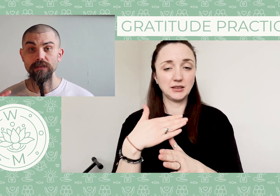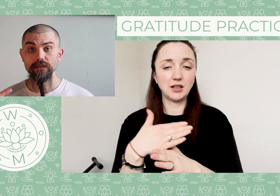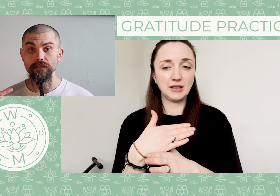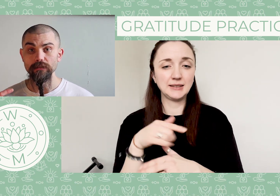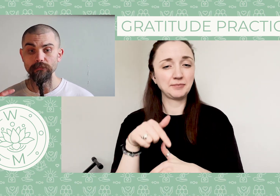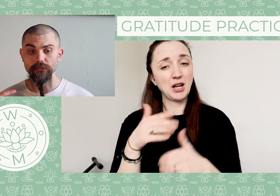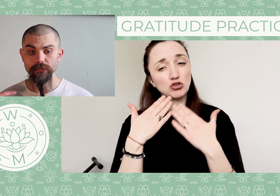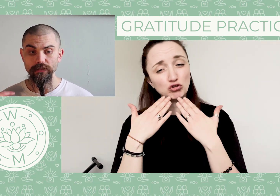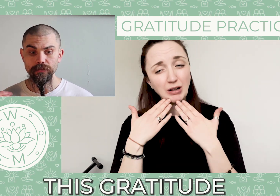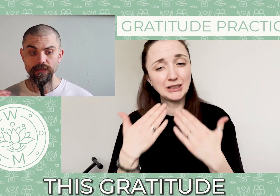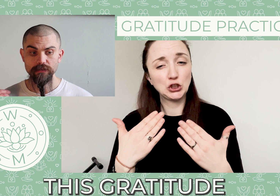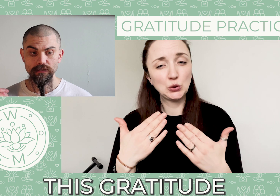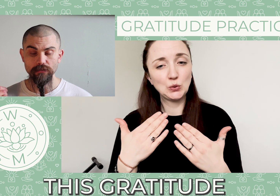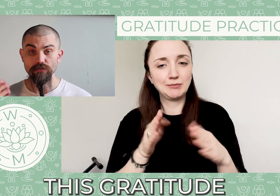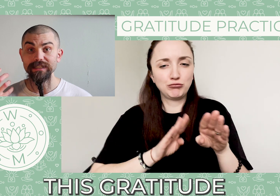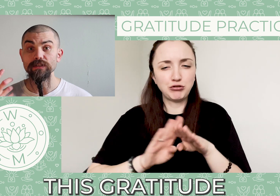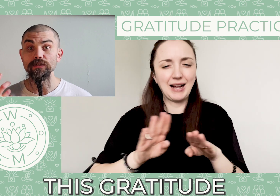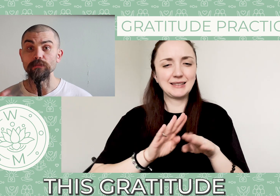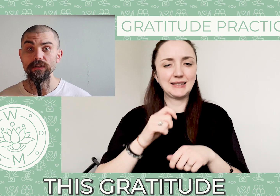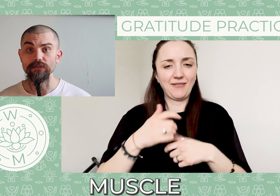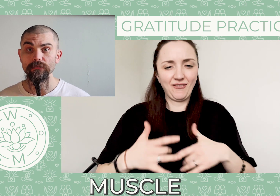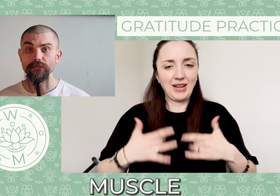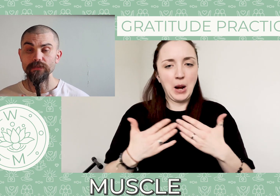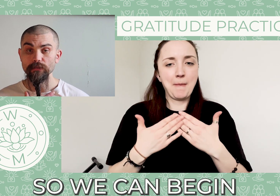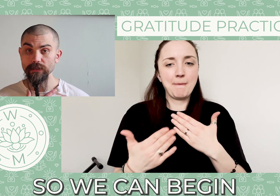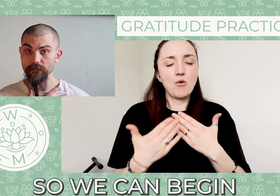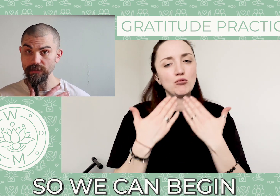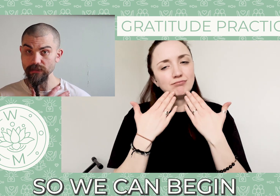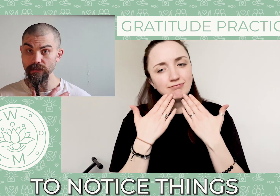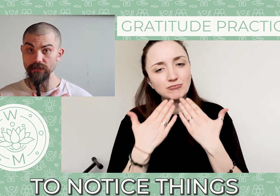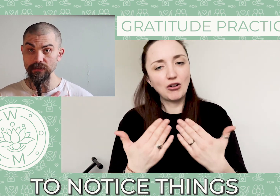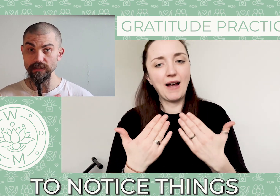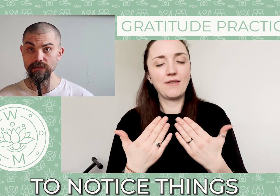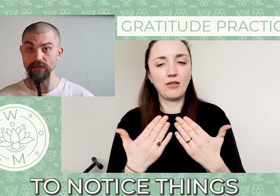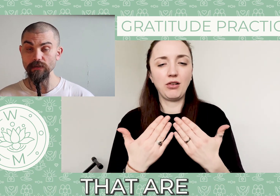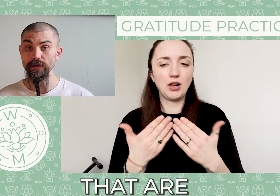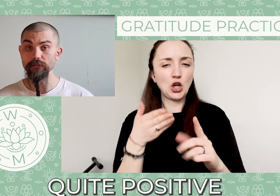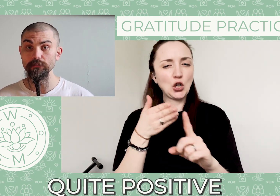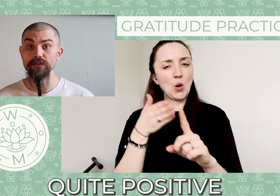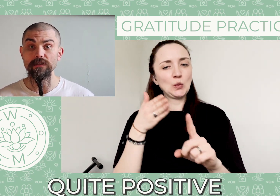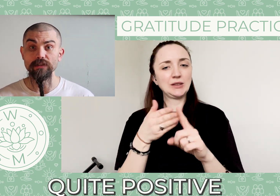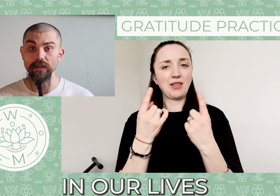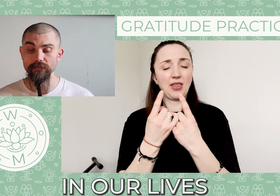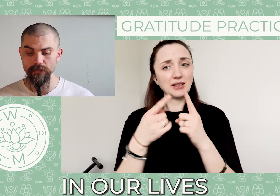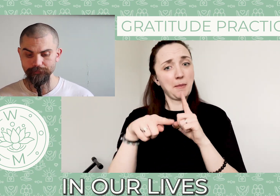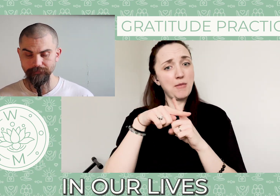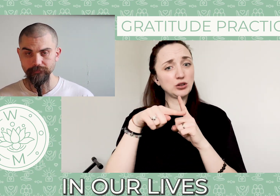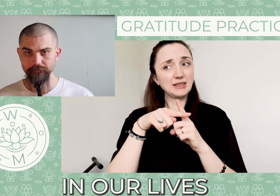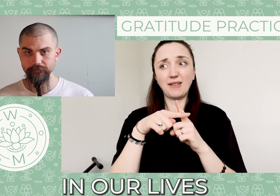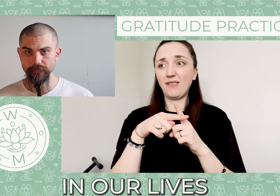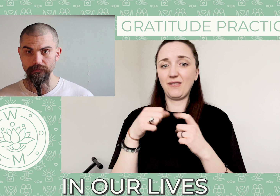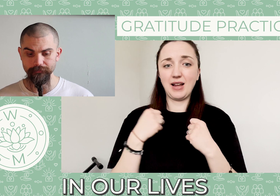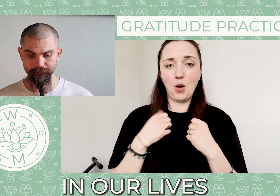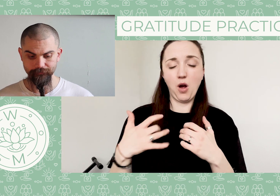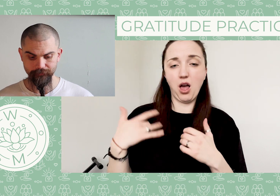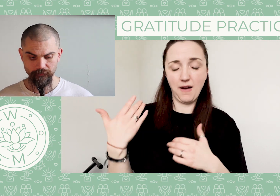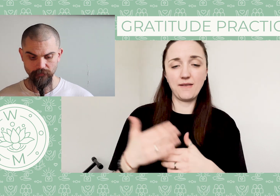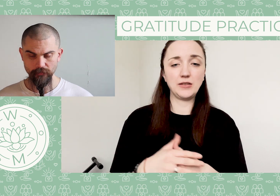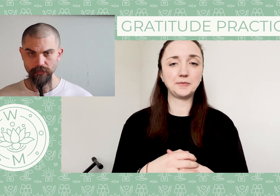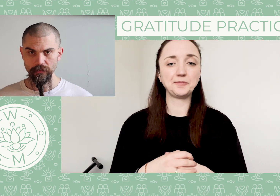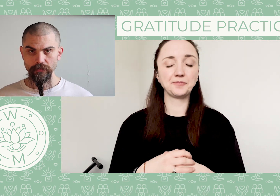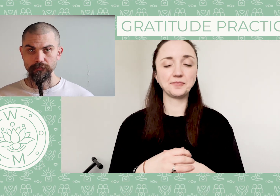exercise this gratitude muscle so we can begin to notice things that are quite positive in our lives.